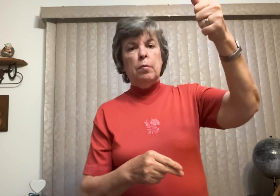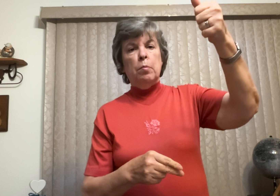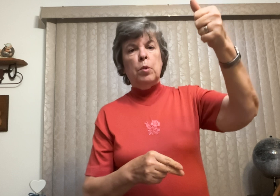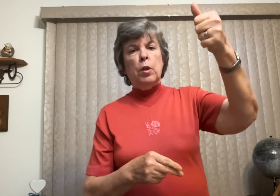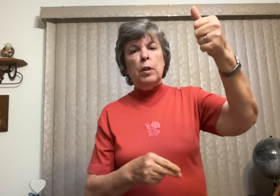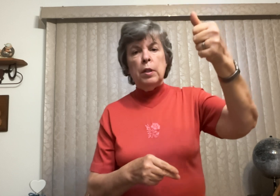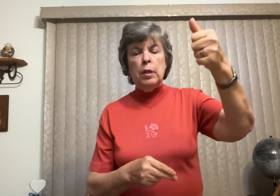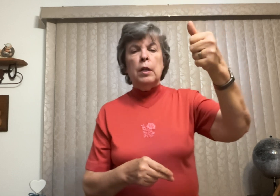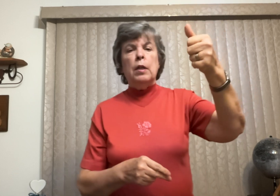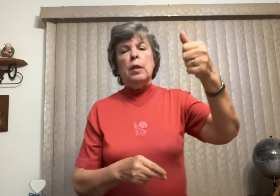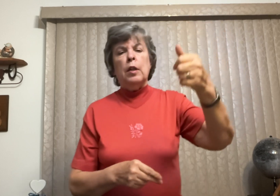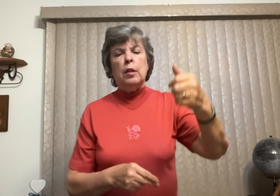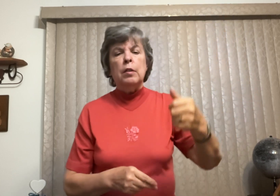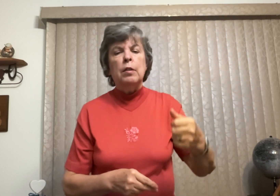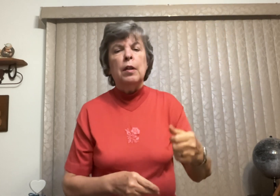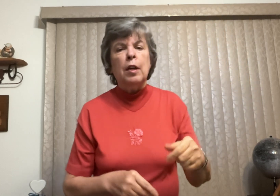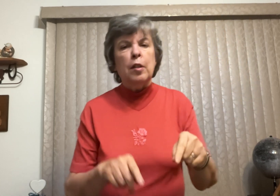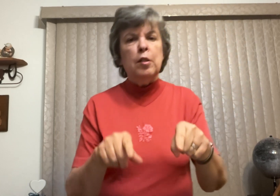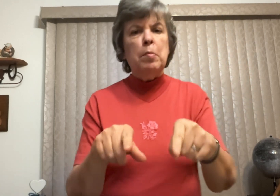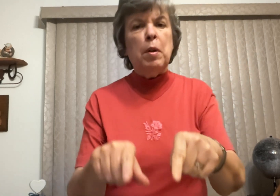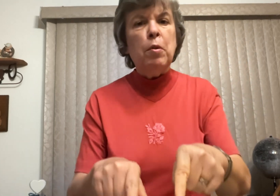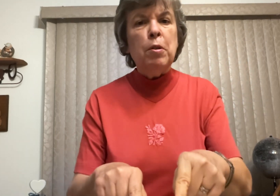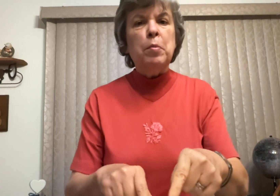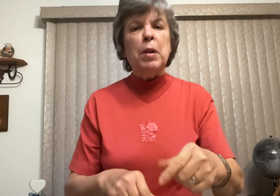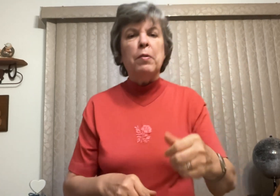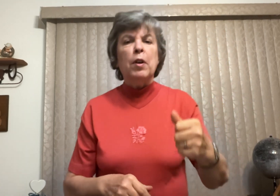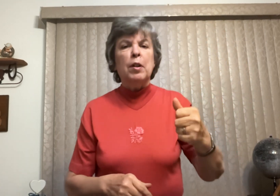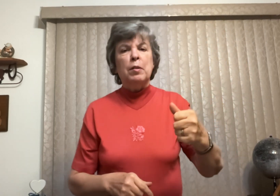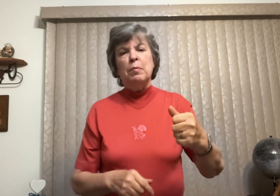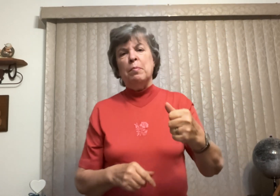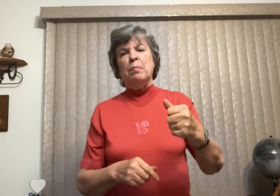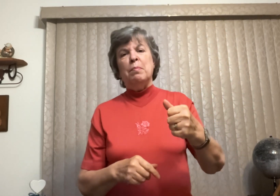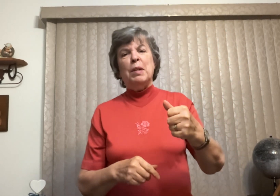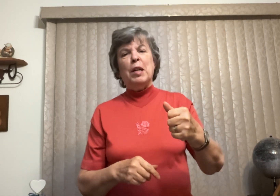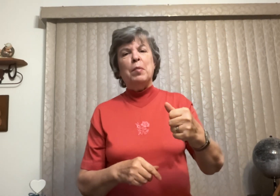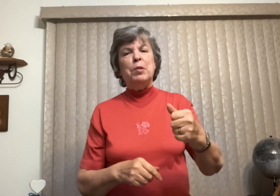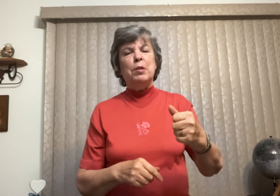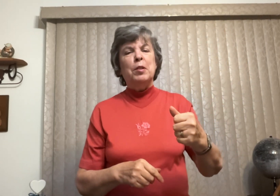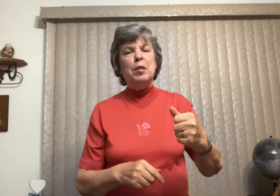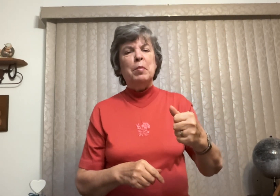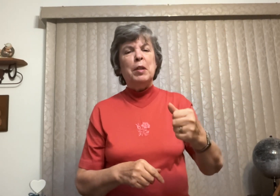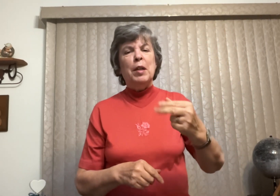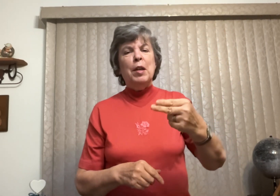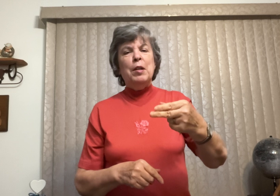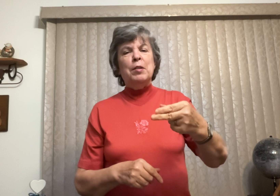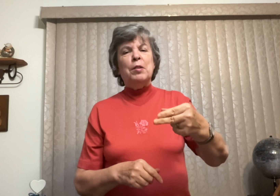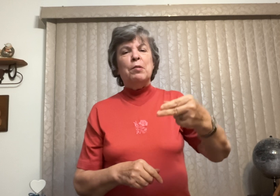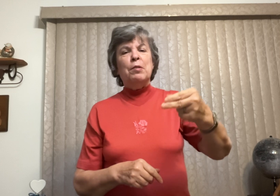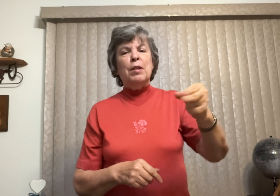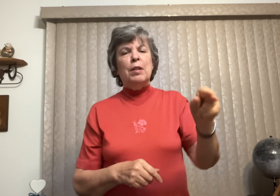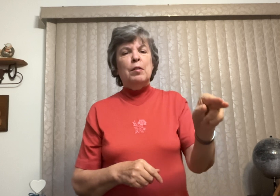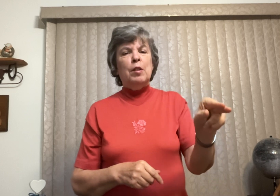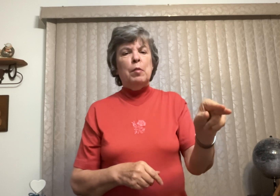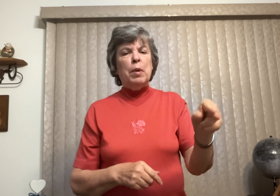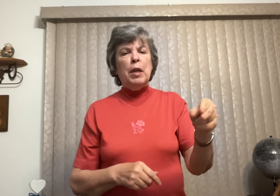put on the, gotta see my words, but I've got to back up so you can see me. So take my